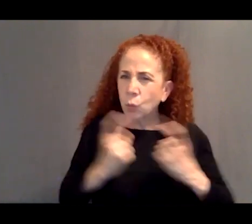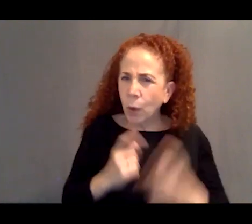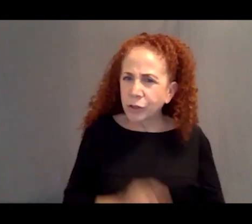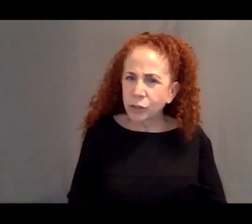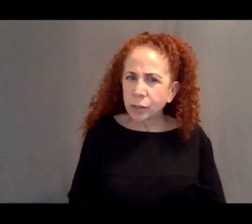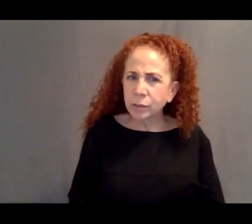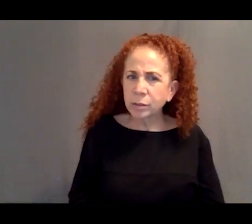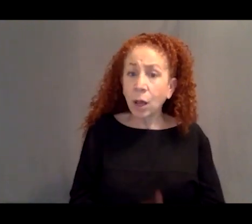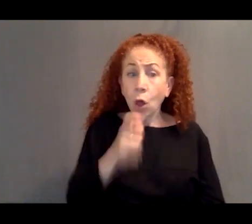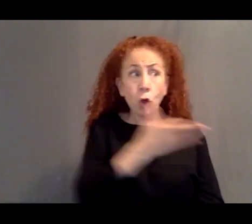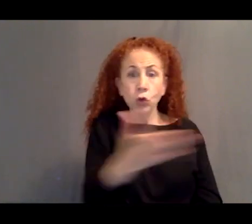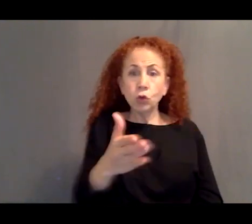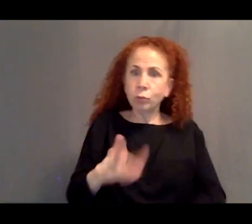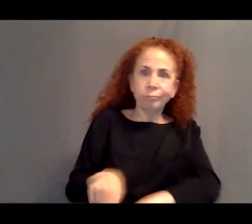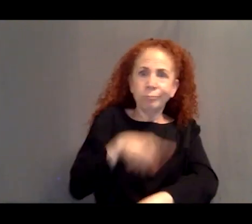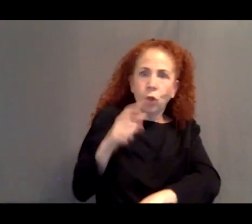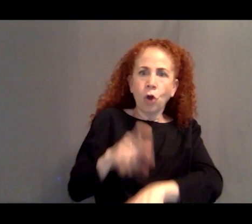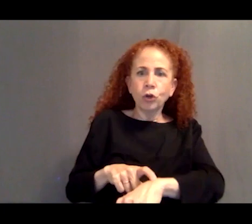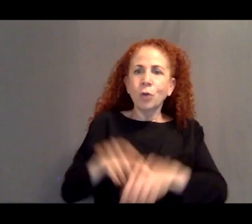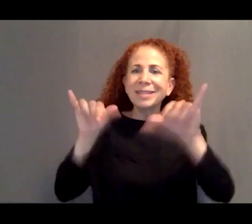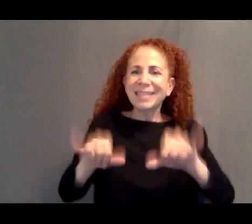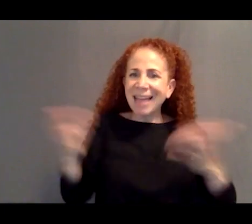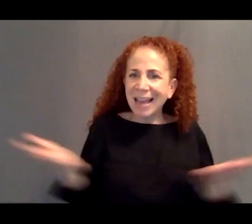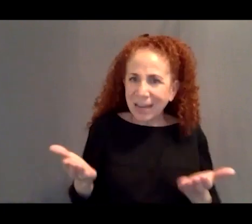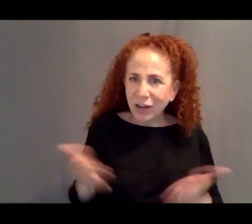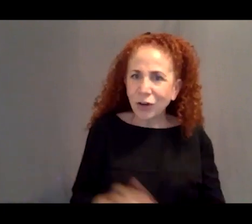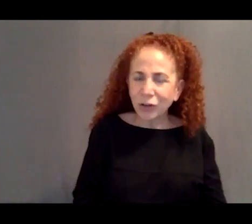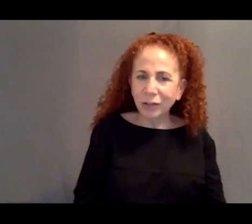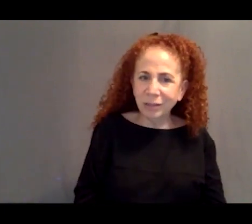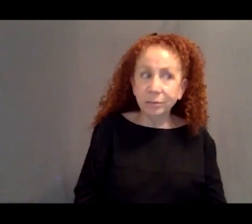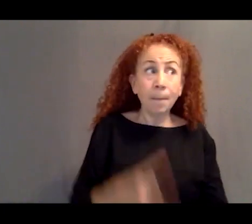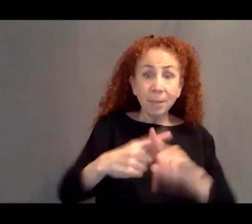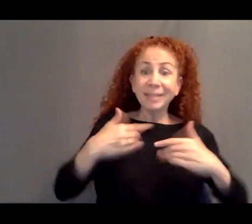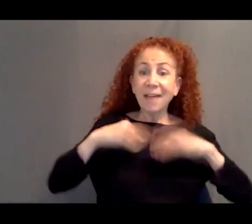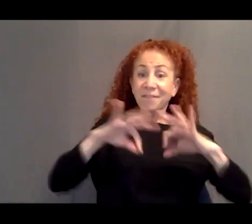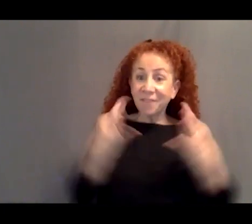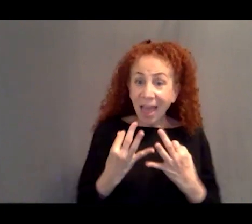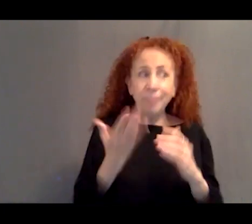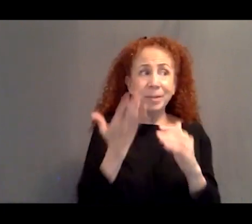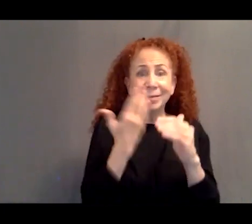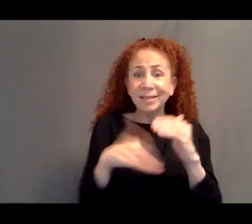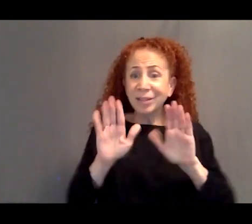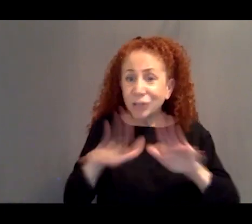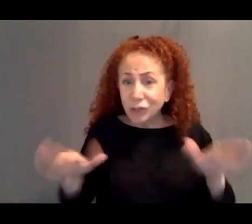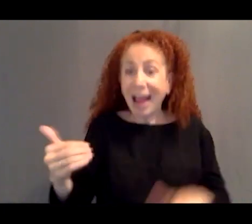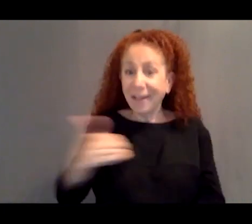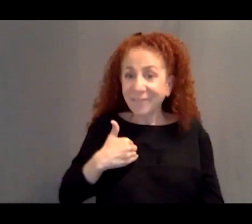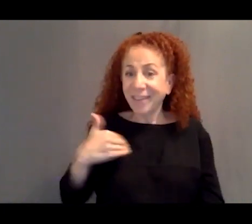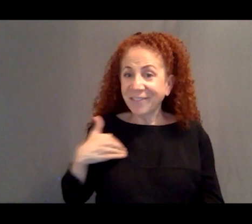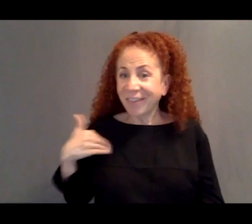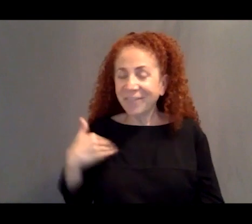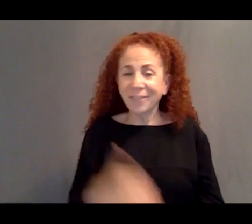those who are long-term stayers and also have family members, children,